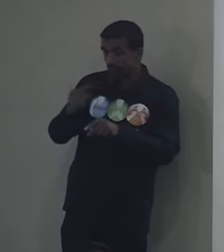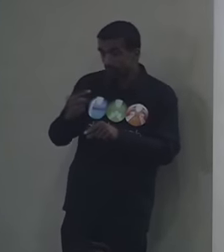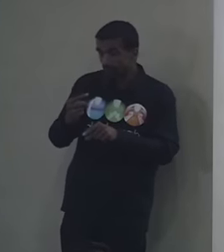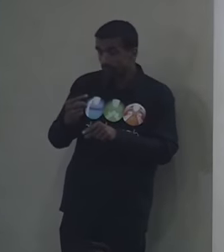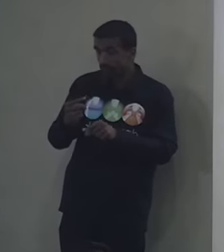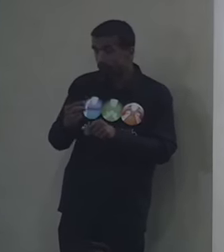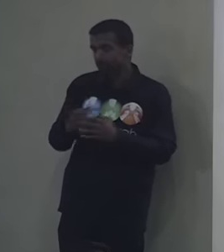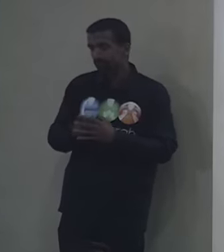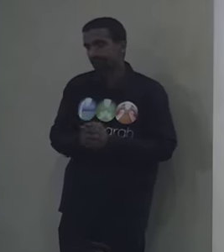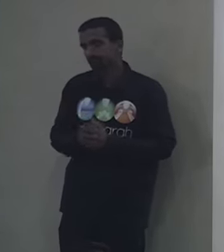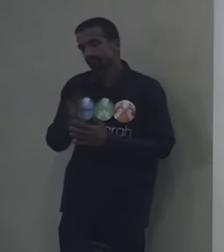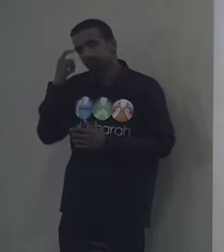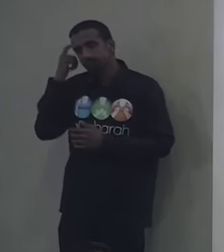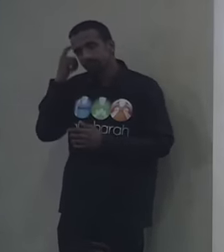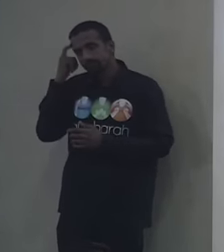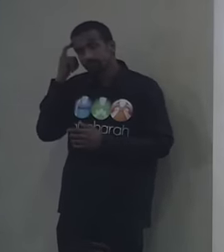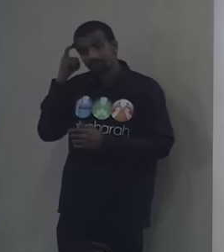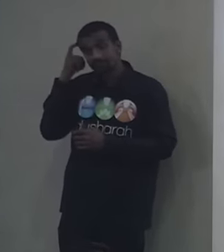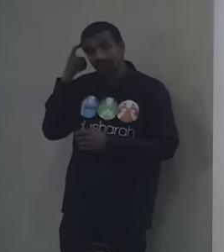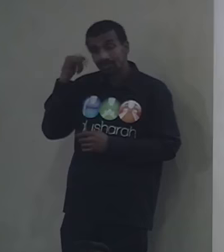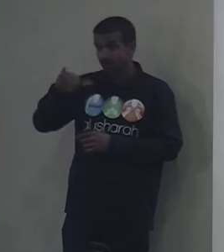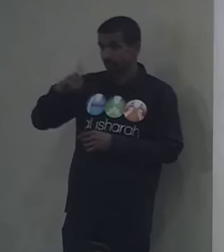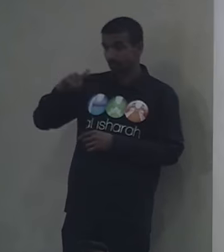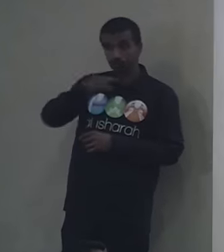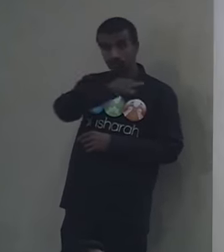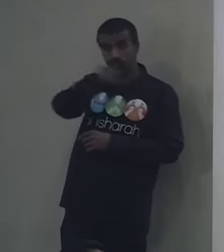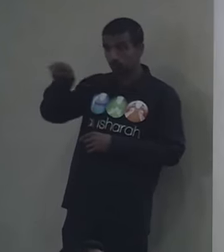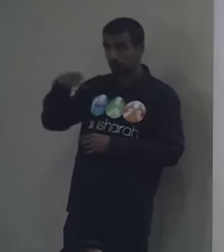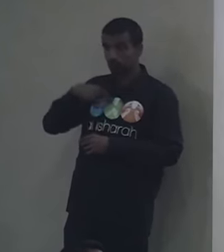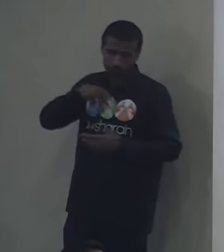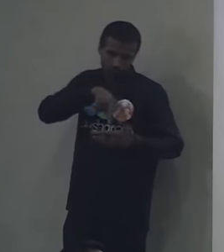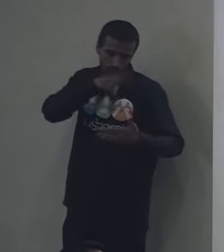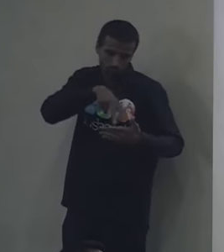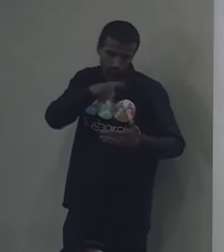know, sometimes we listen to recitation of Quran and it's the opposite of the intent.